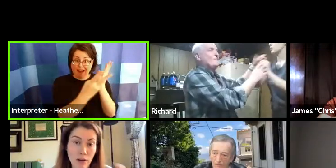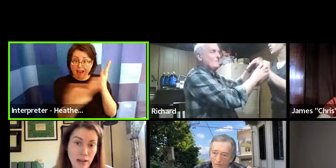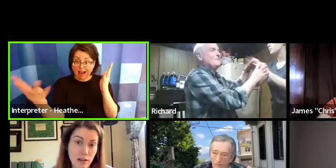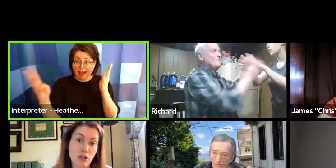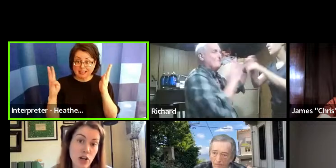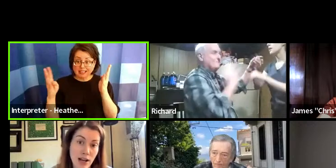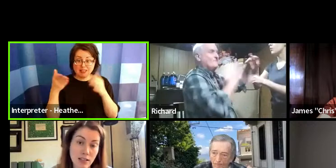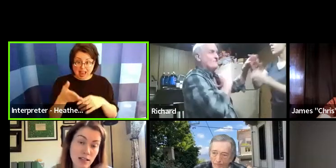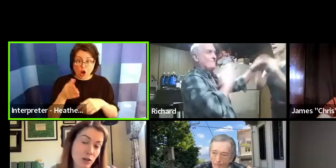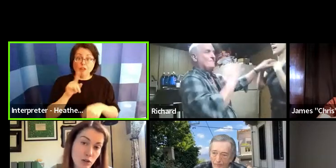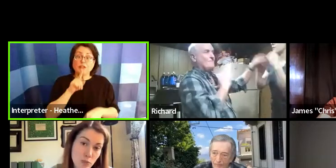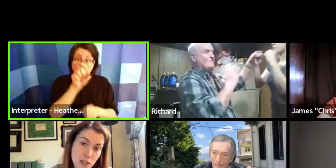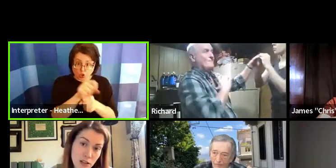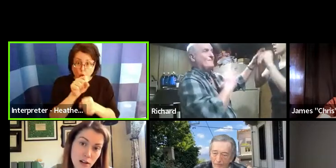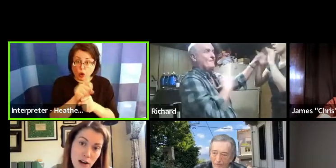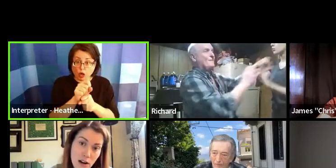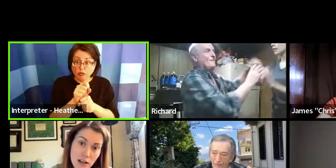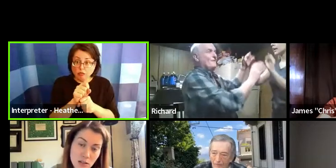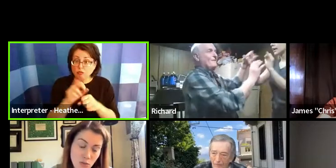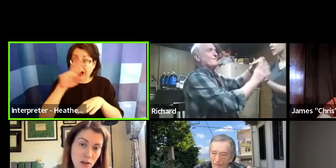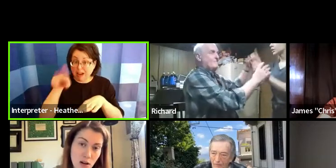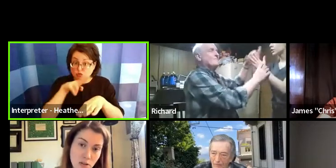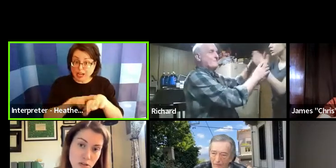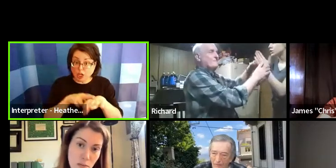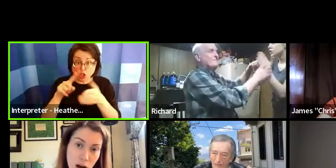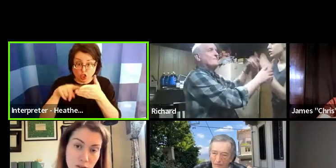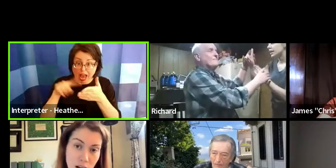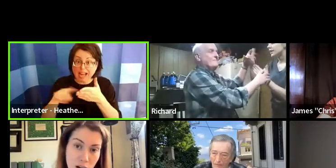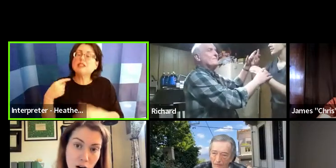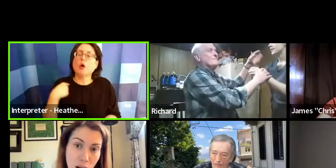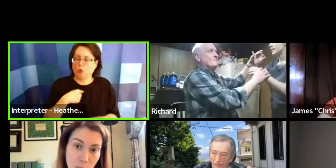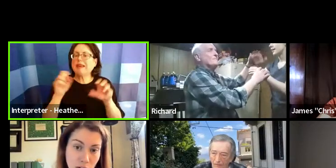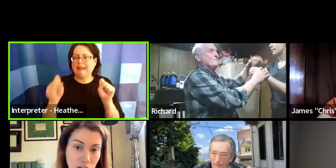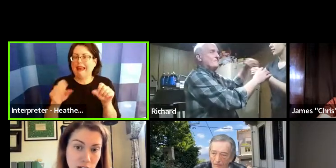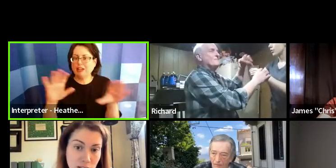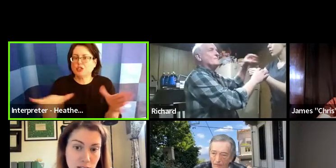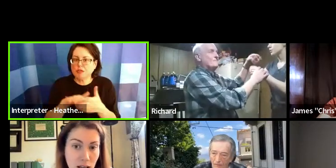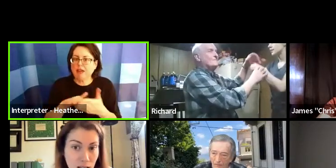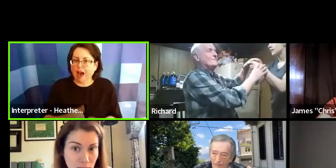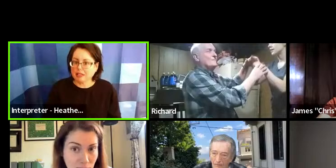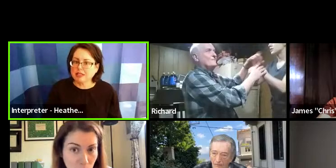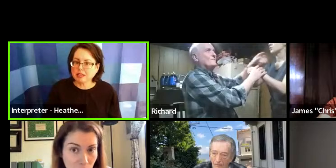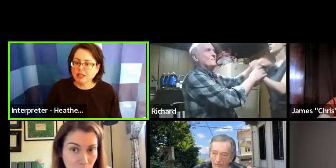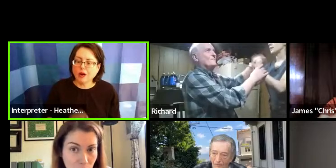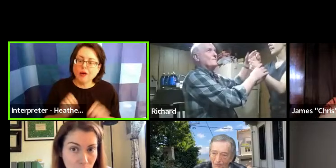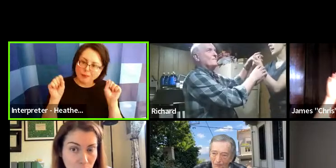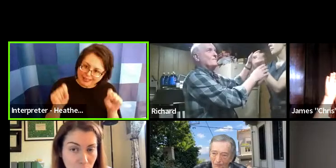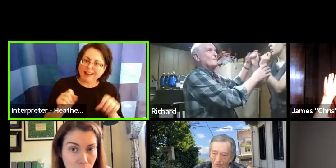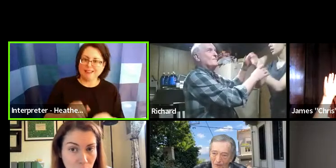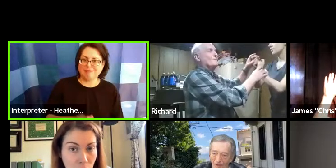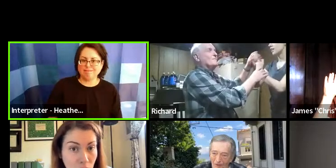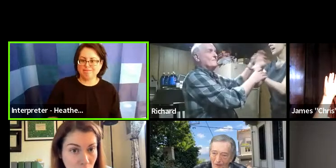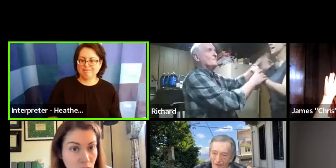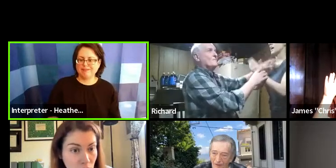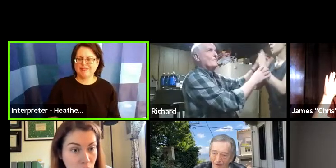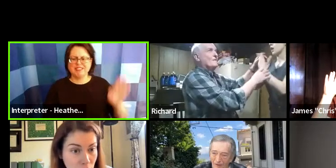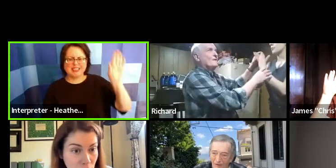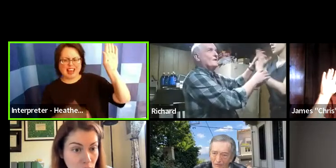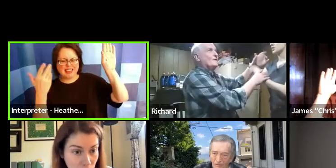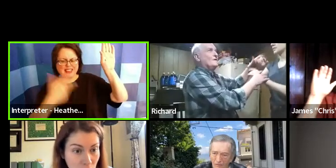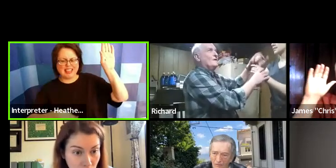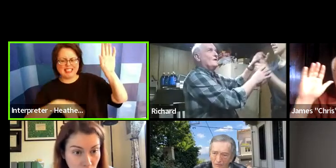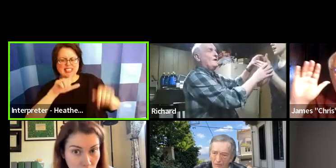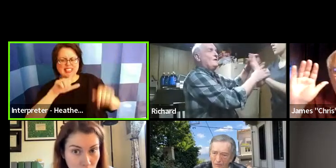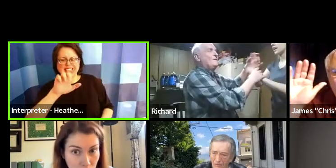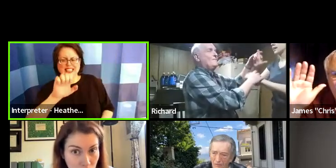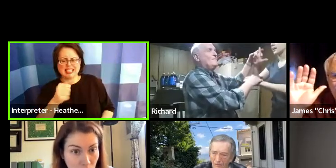have more regular checks in those particular areas. We can also modify our operations in that way. Shannon, this is Leah. We